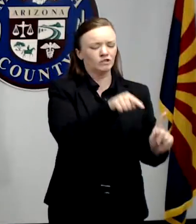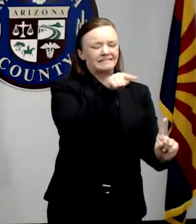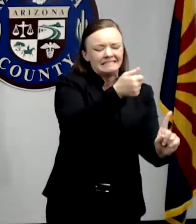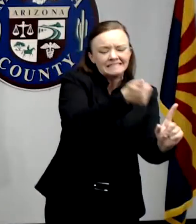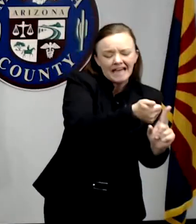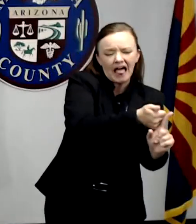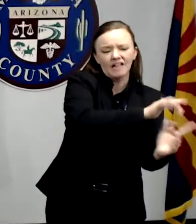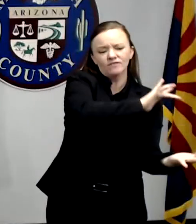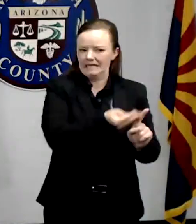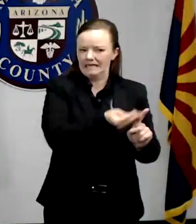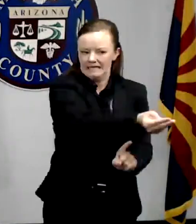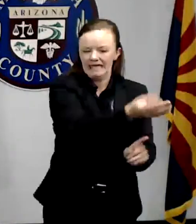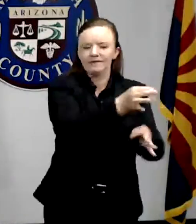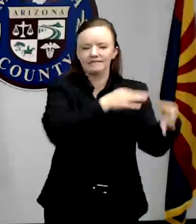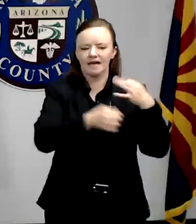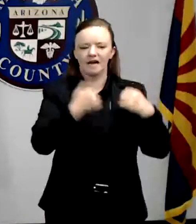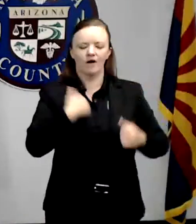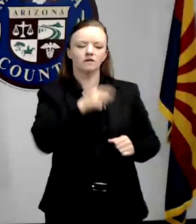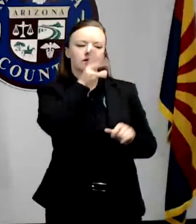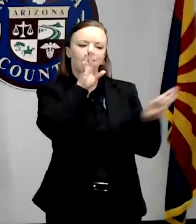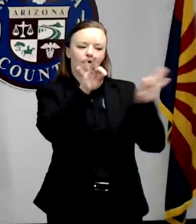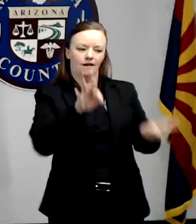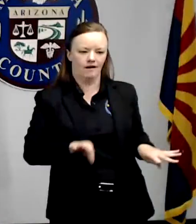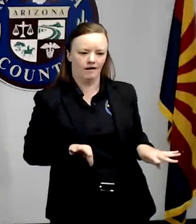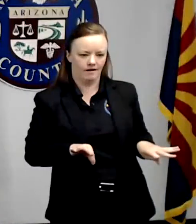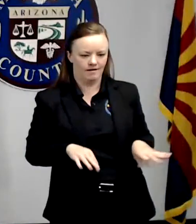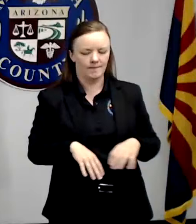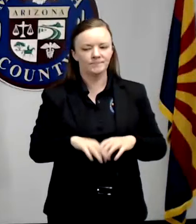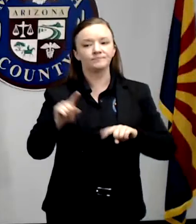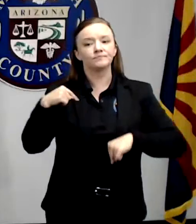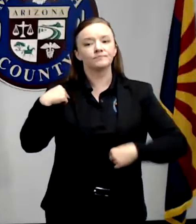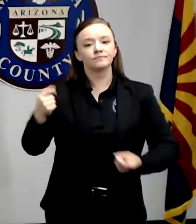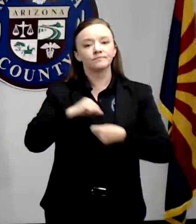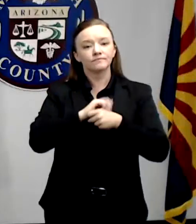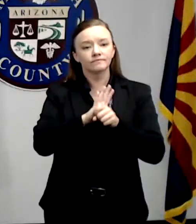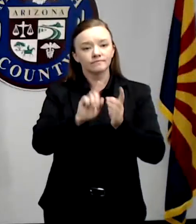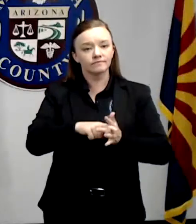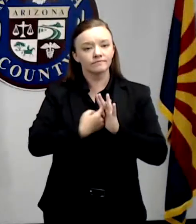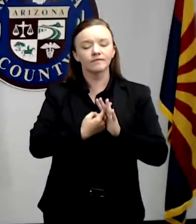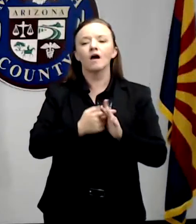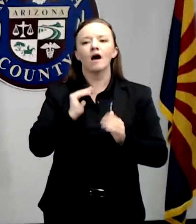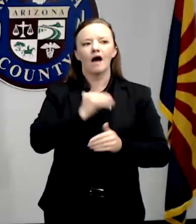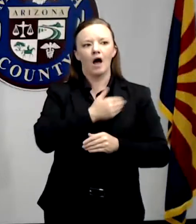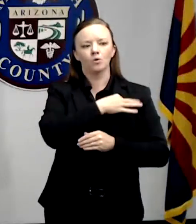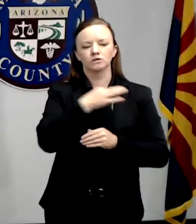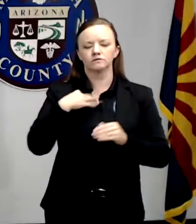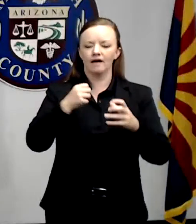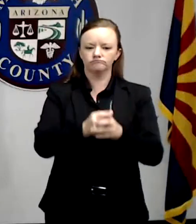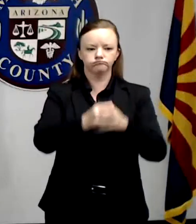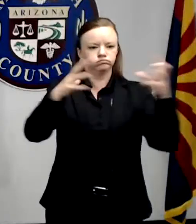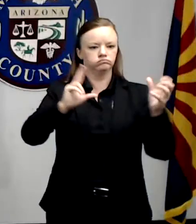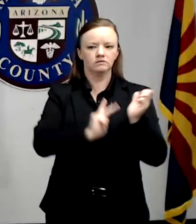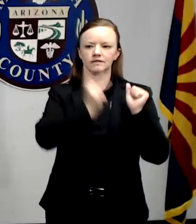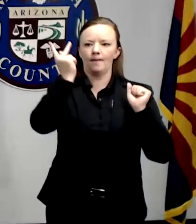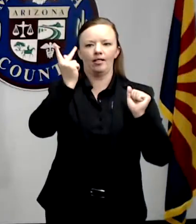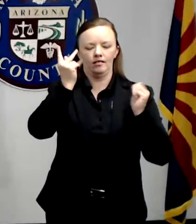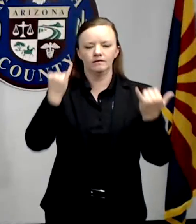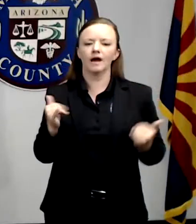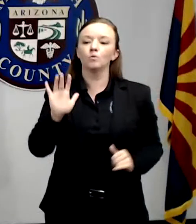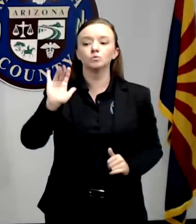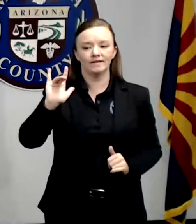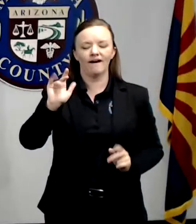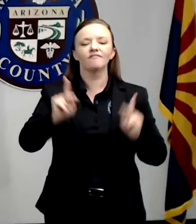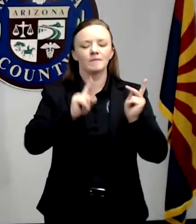with all the instructions that public health has doubled the amount of staff that we have doing investigations. We're up to about 25